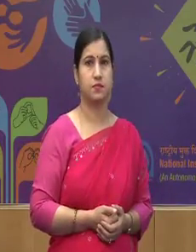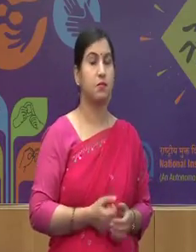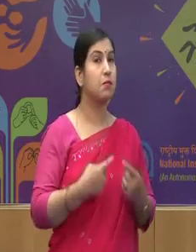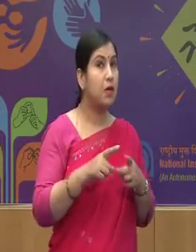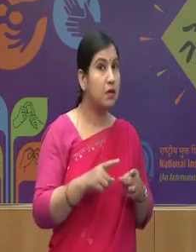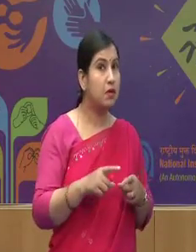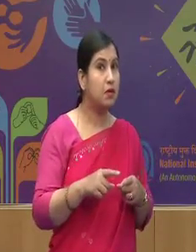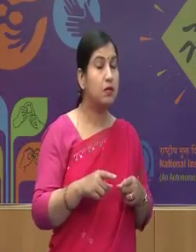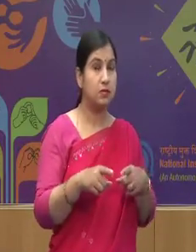But on the other hand,